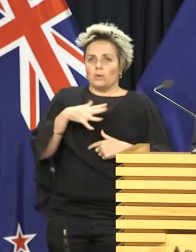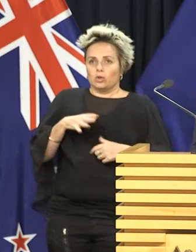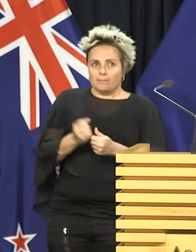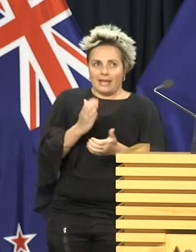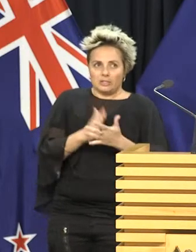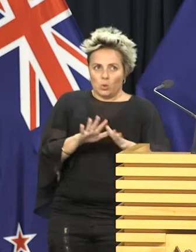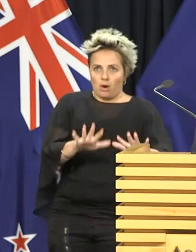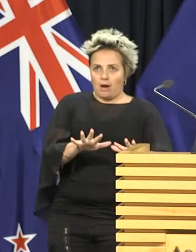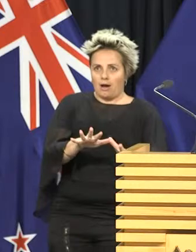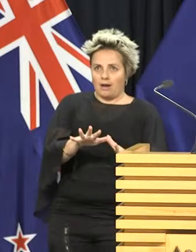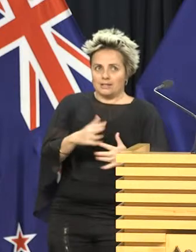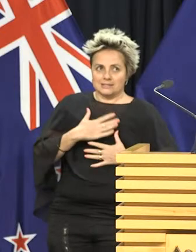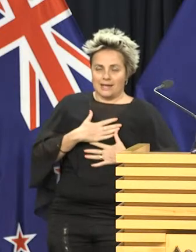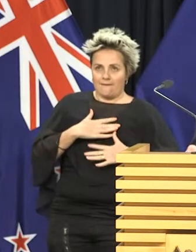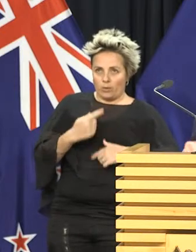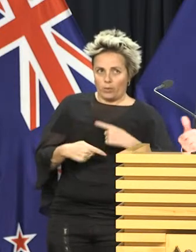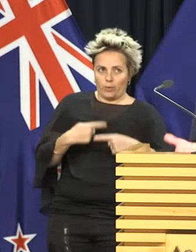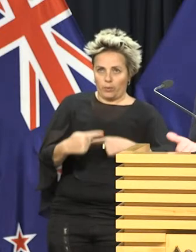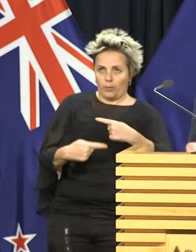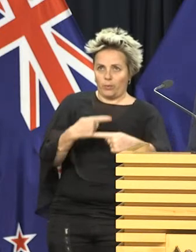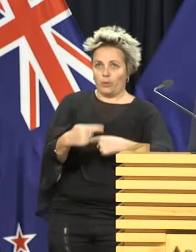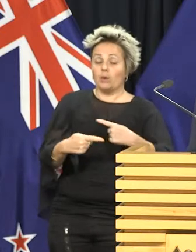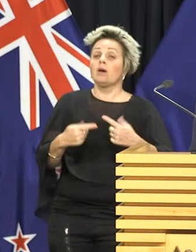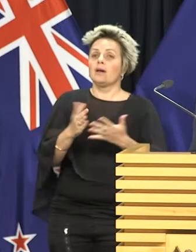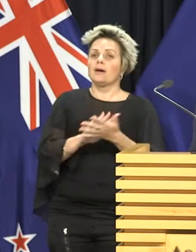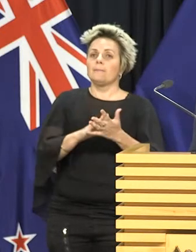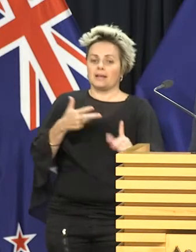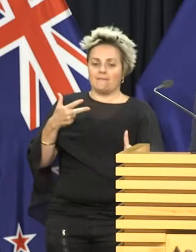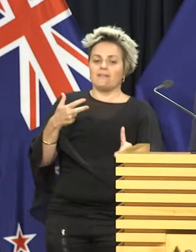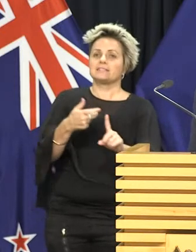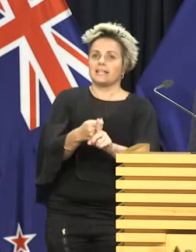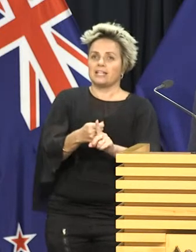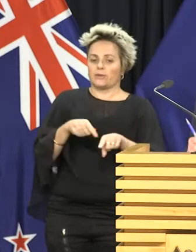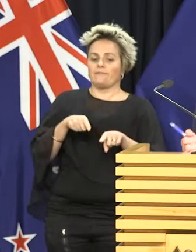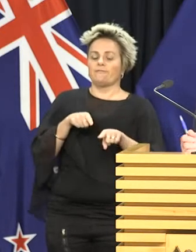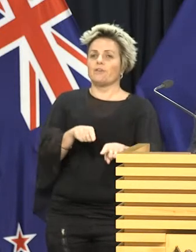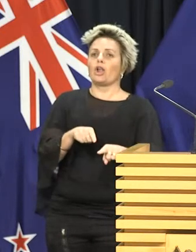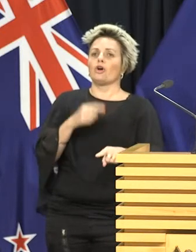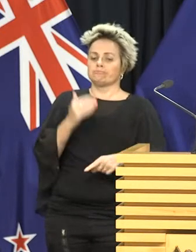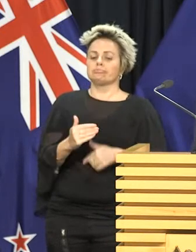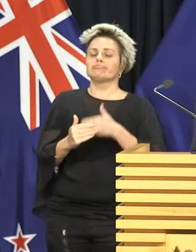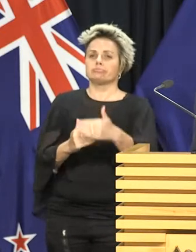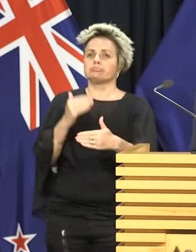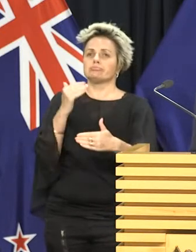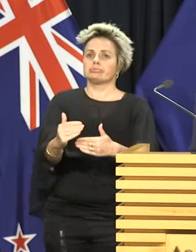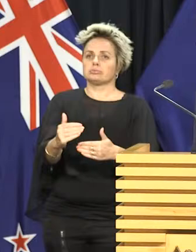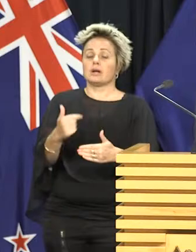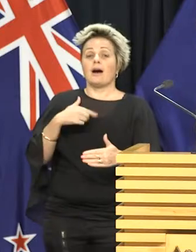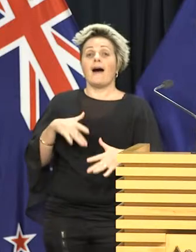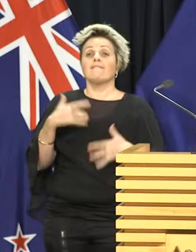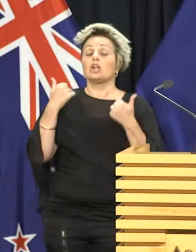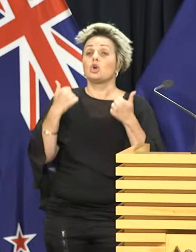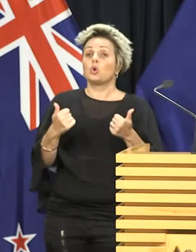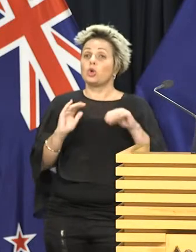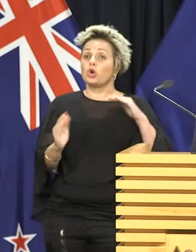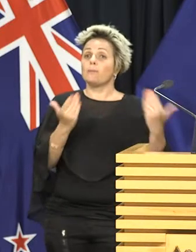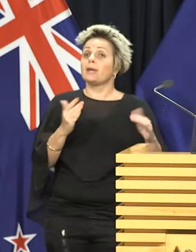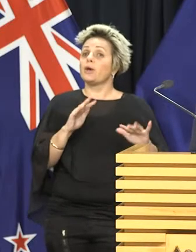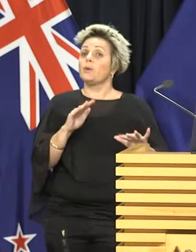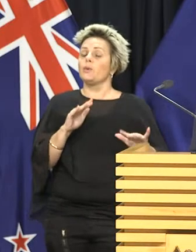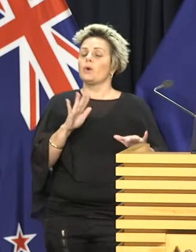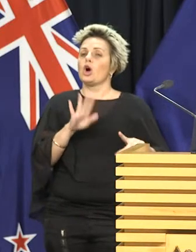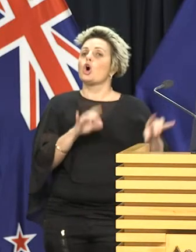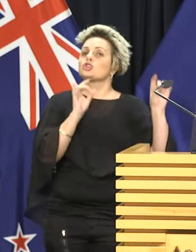ball. So the vaccination program is rolling out in that context, and I think a good comparison is Australia, who is also rolling